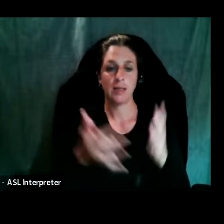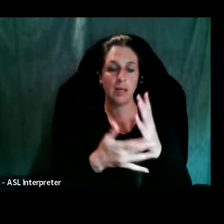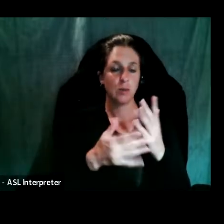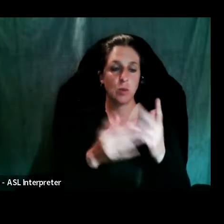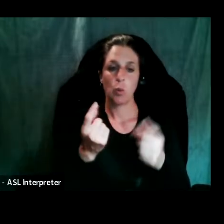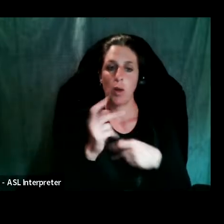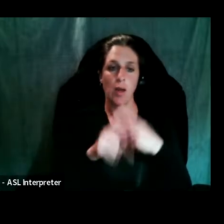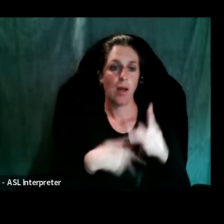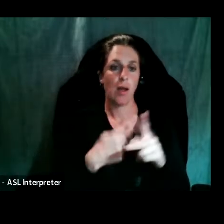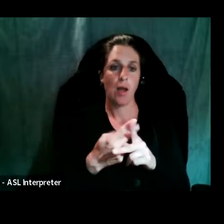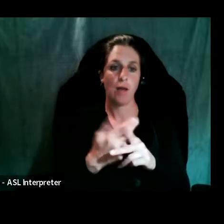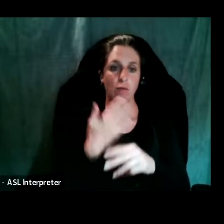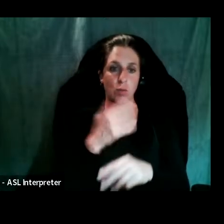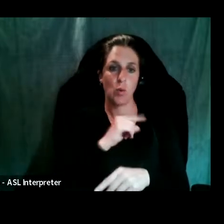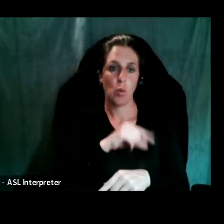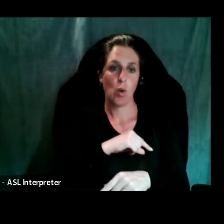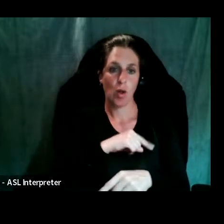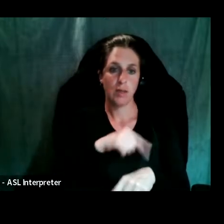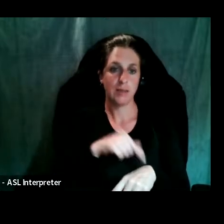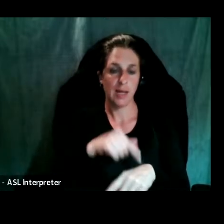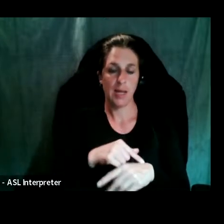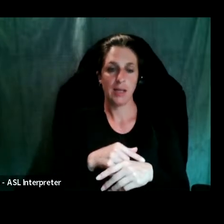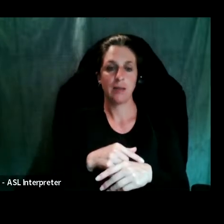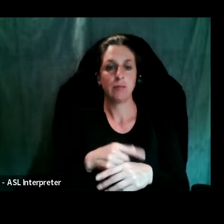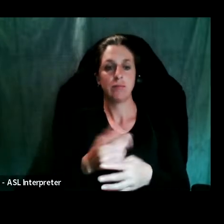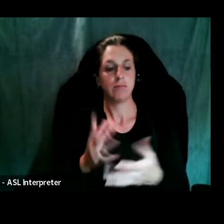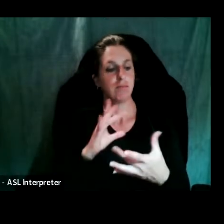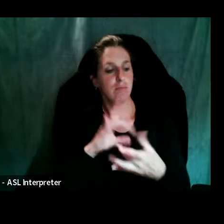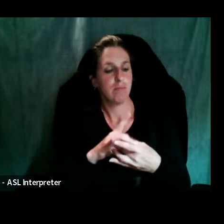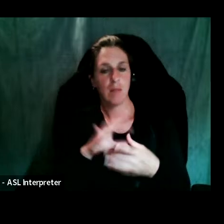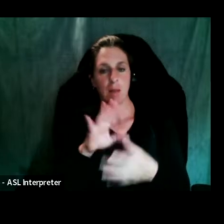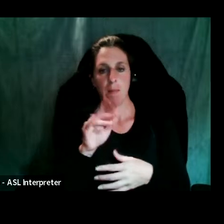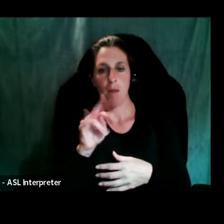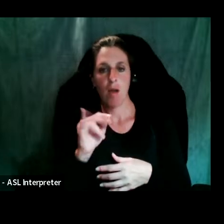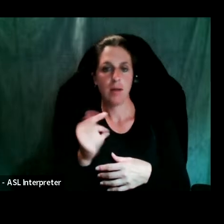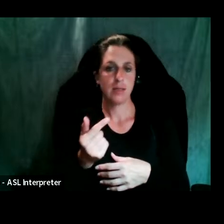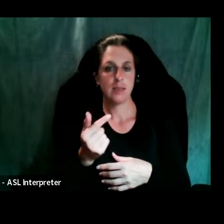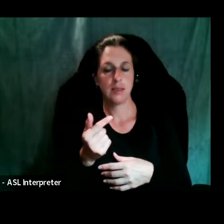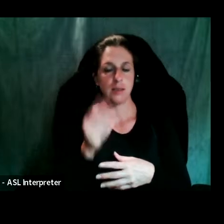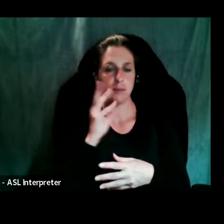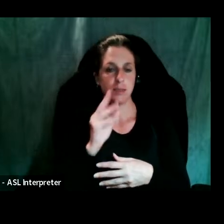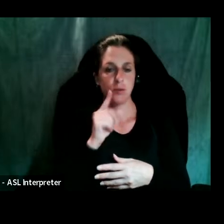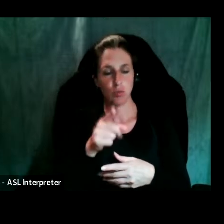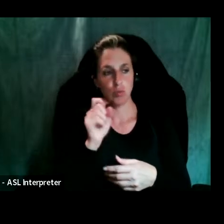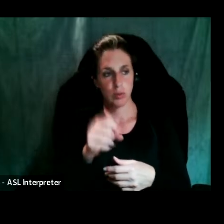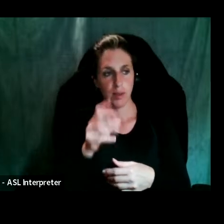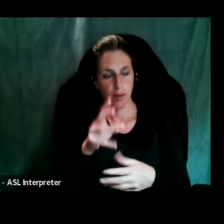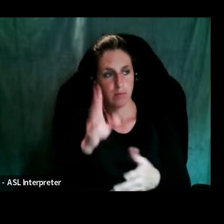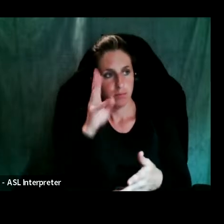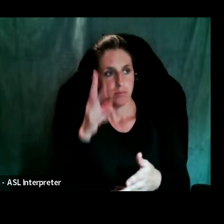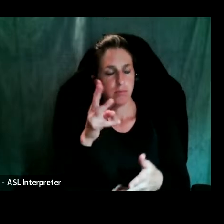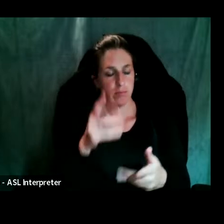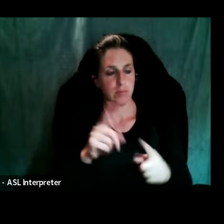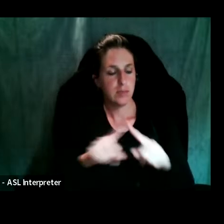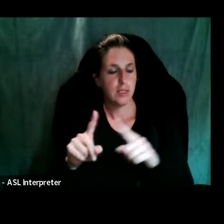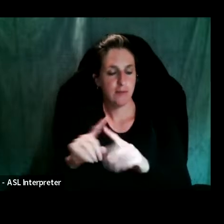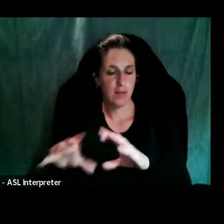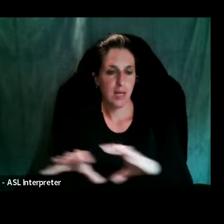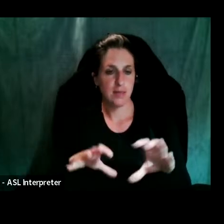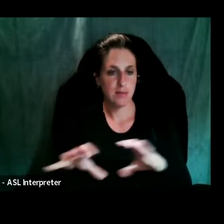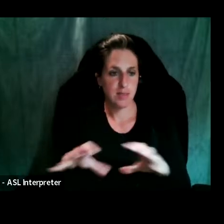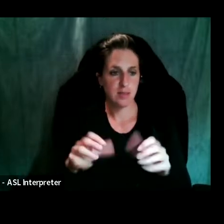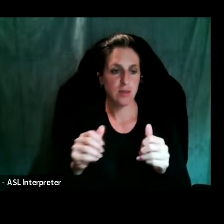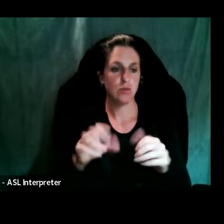time, like bonding experiences can you have with your child? Like come up with different activities to do with them